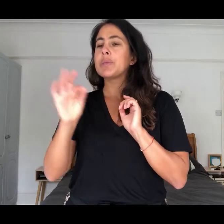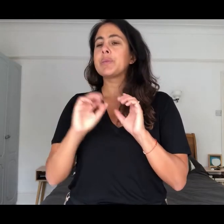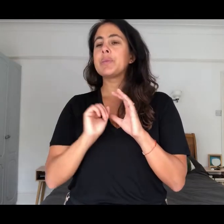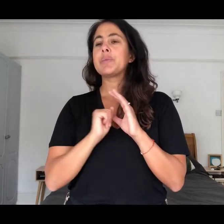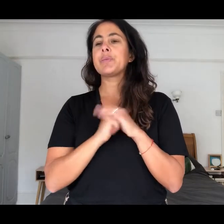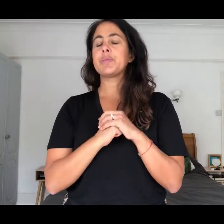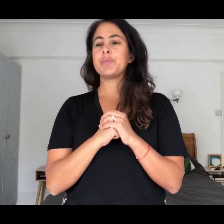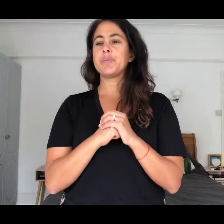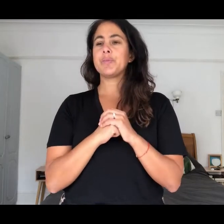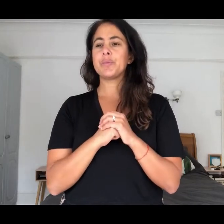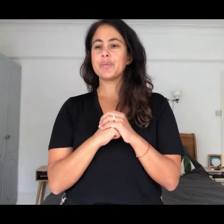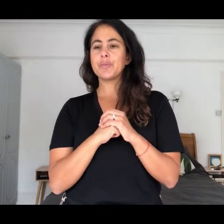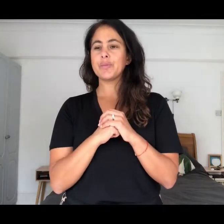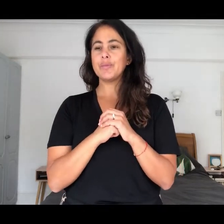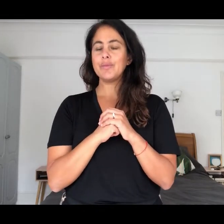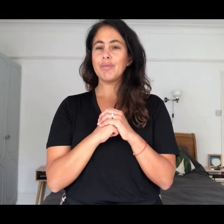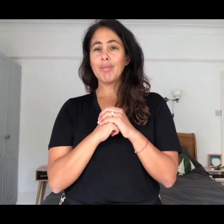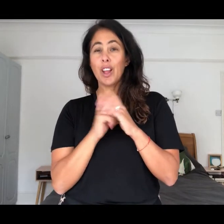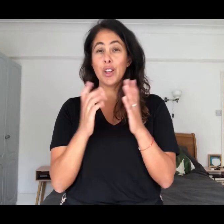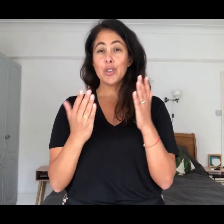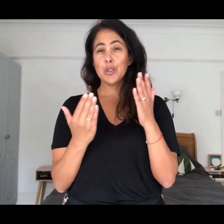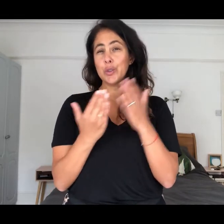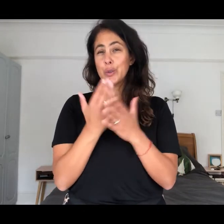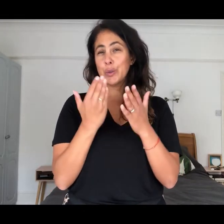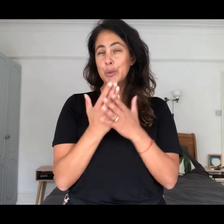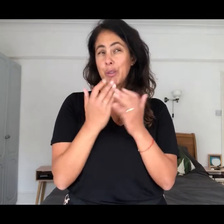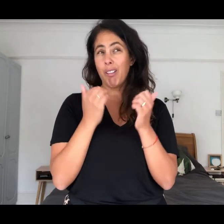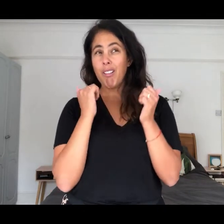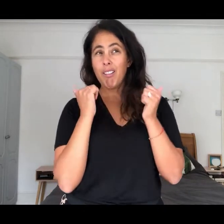The new bric-a-brac kitsch collectible.